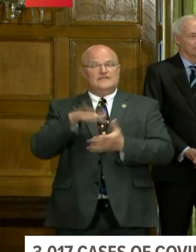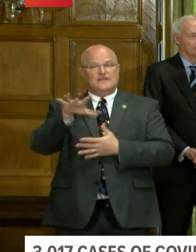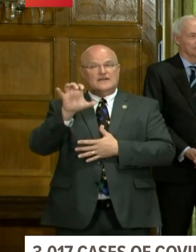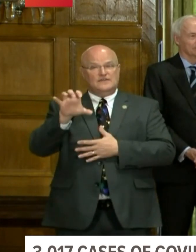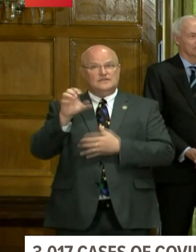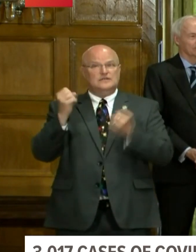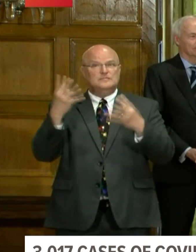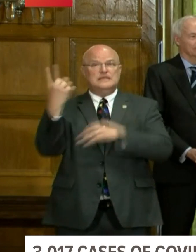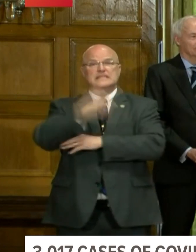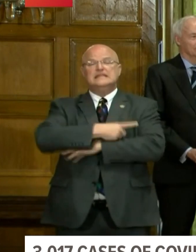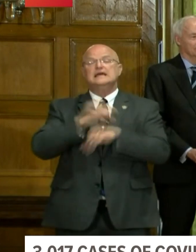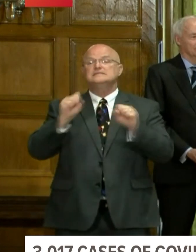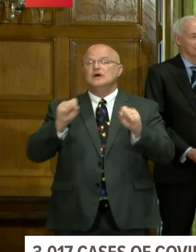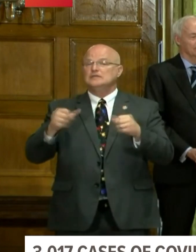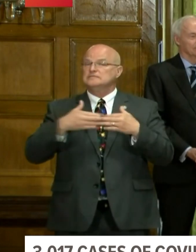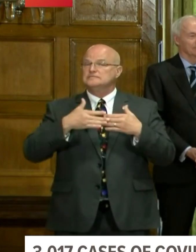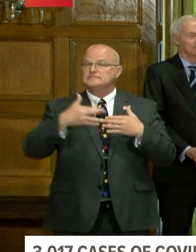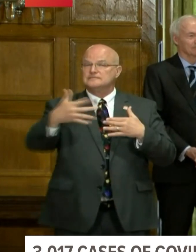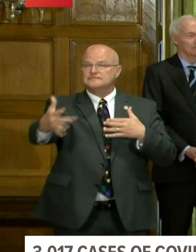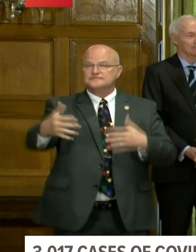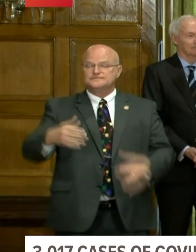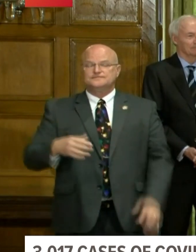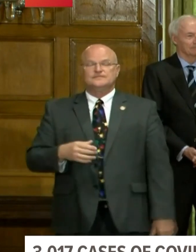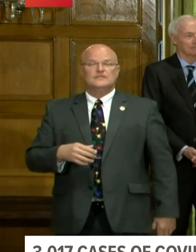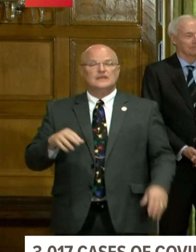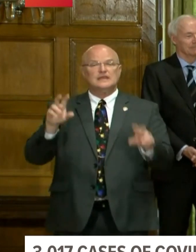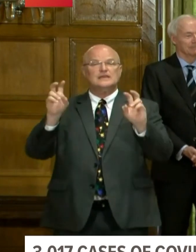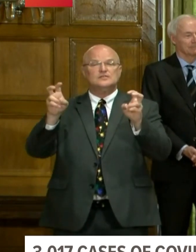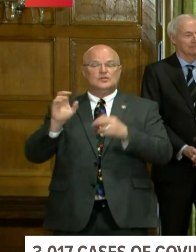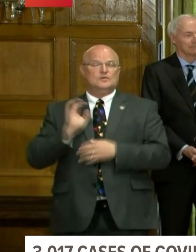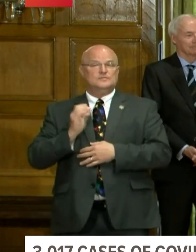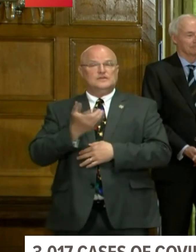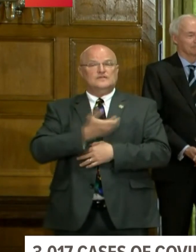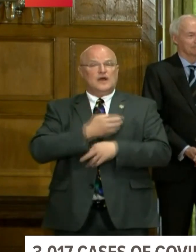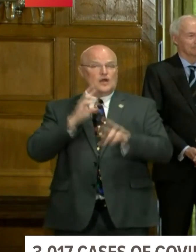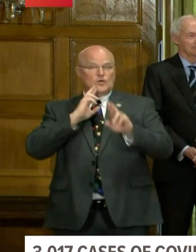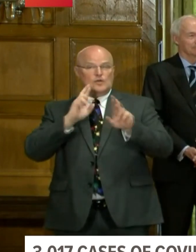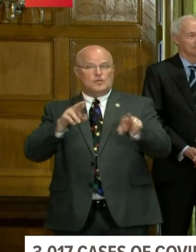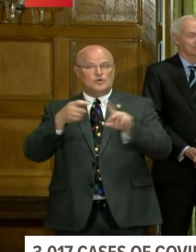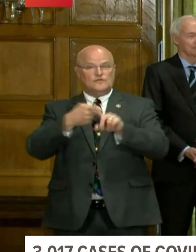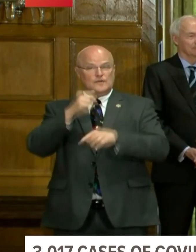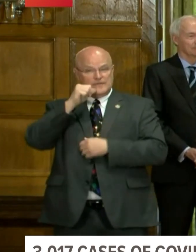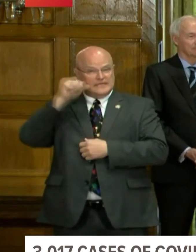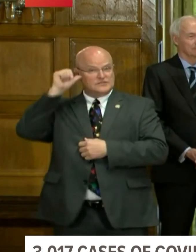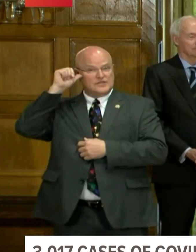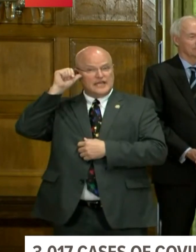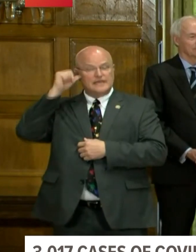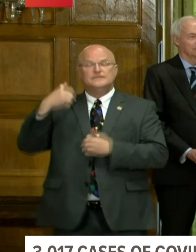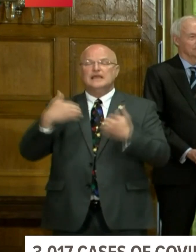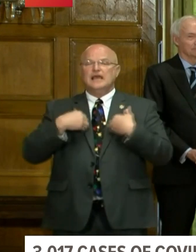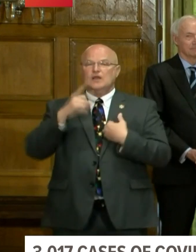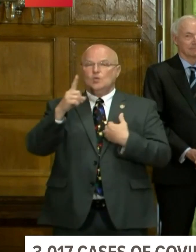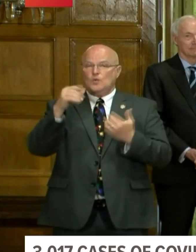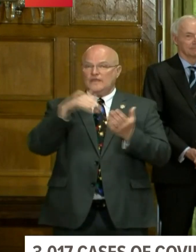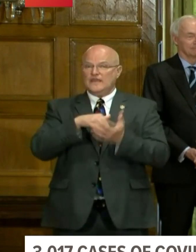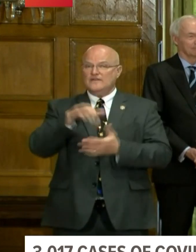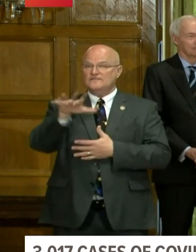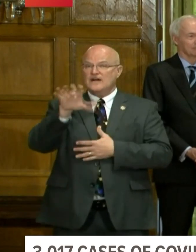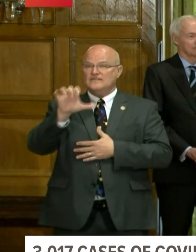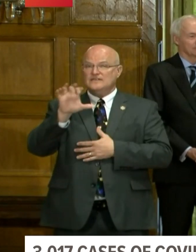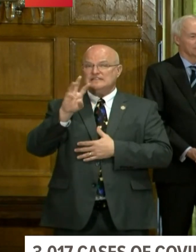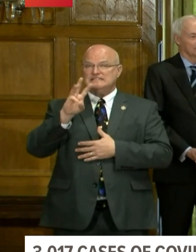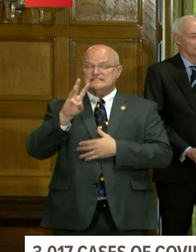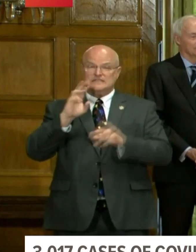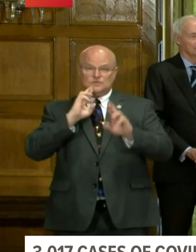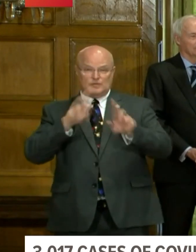1,500 for as many days as we can. In terms of our reports from yesterday, we did have